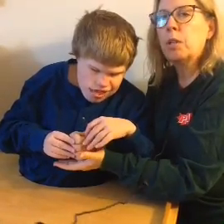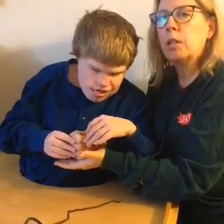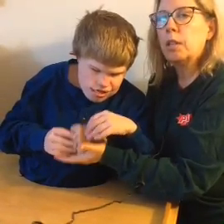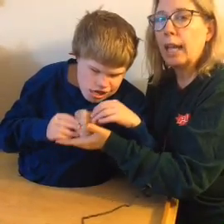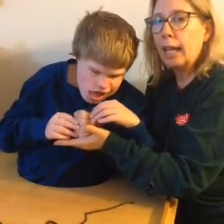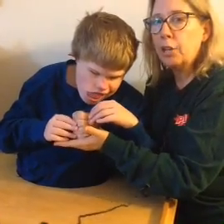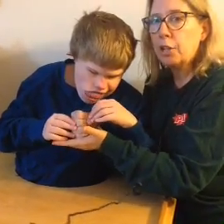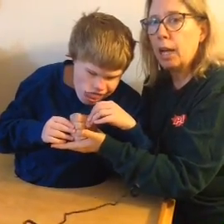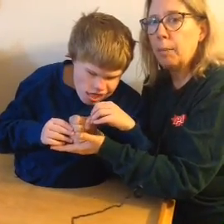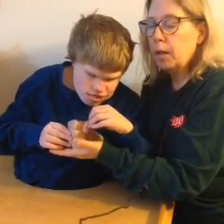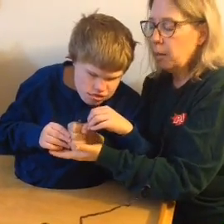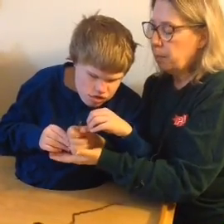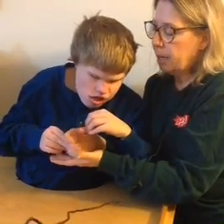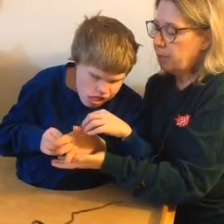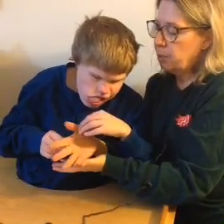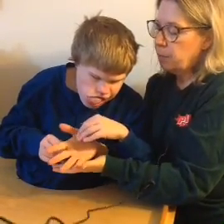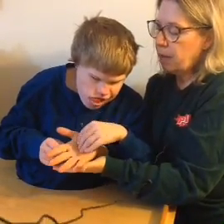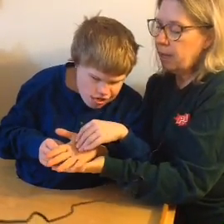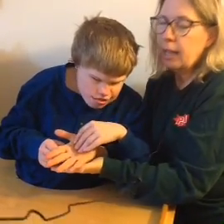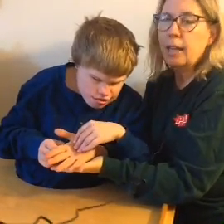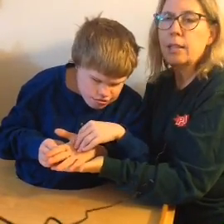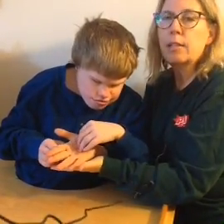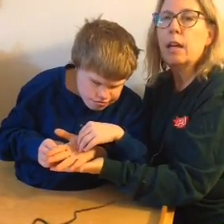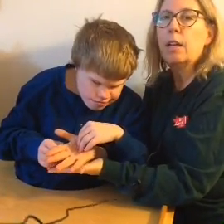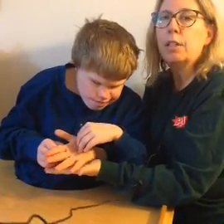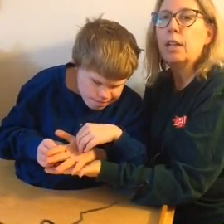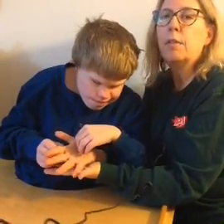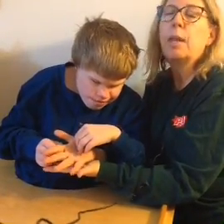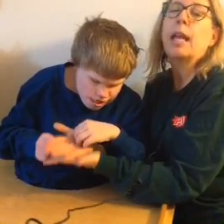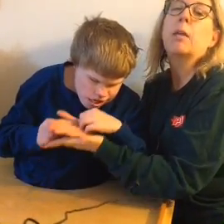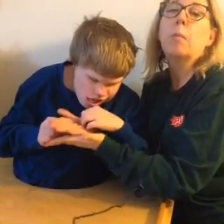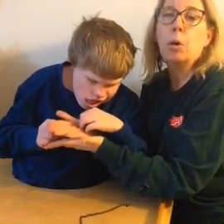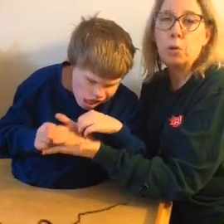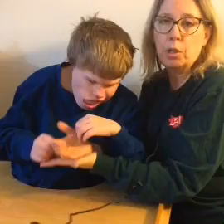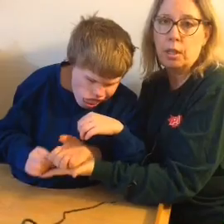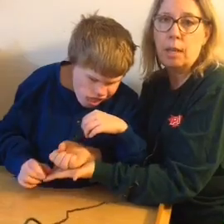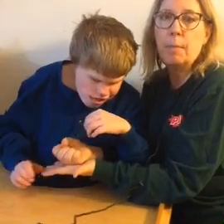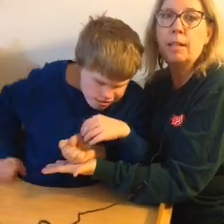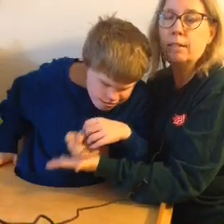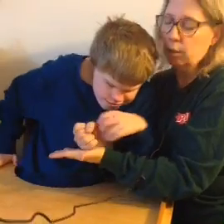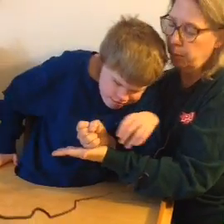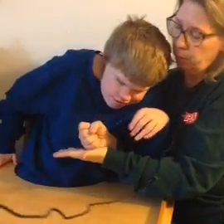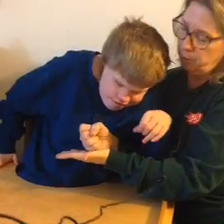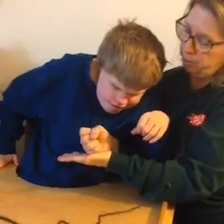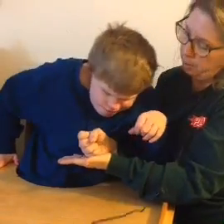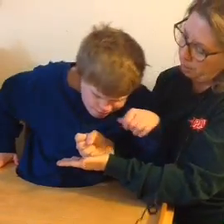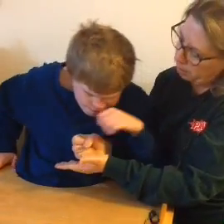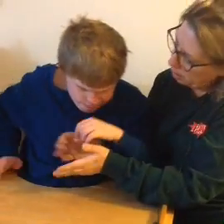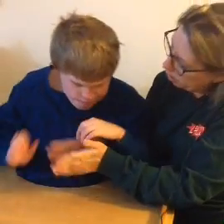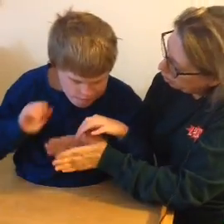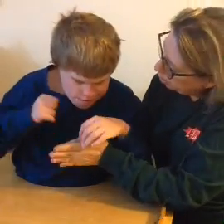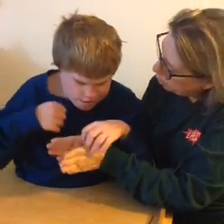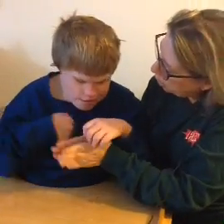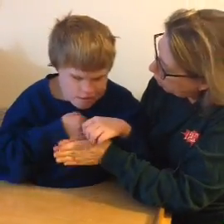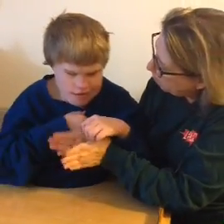the hand shape, but I used my hands to give him the hand motion that makes it a little bit more distinct. Good job,